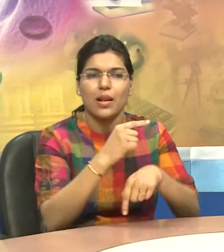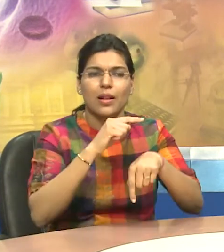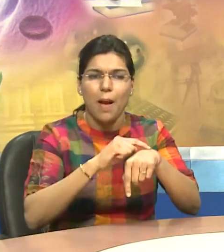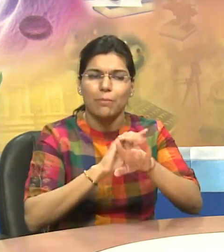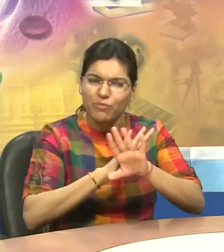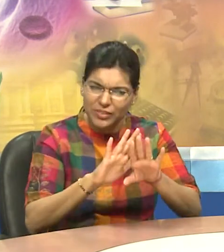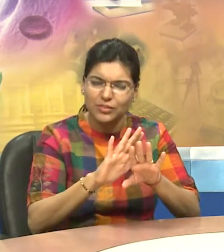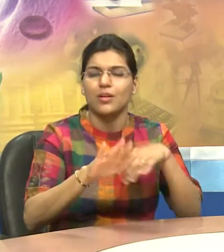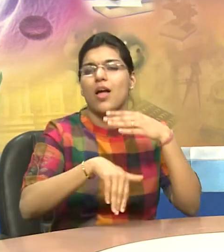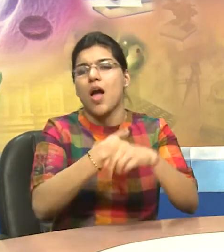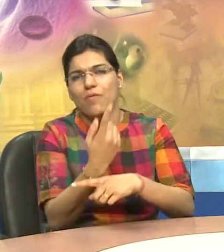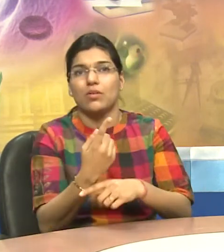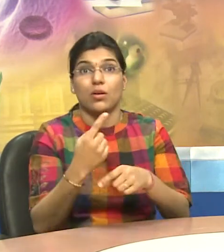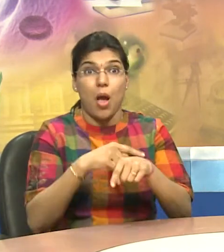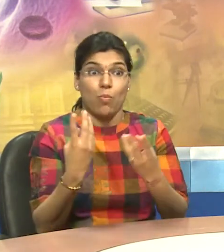one at a time after